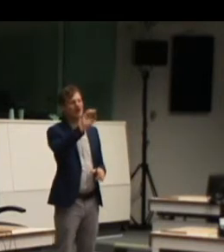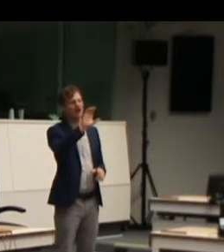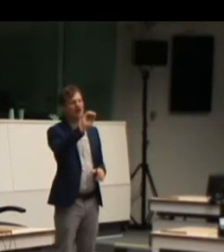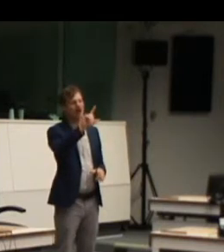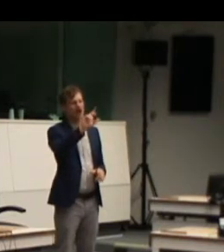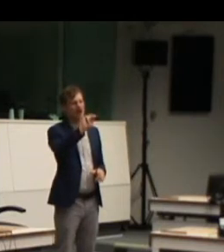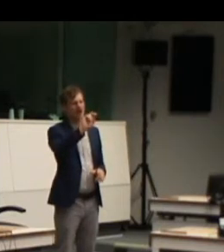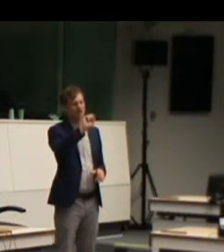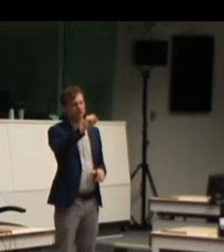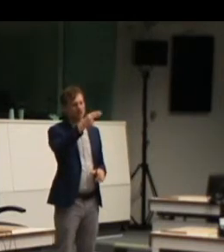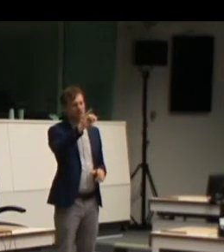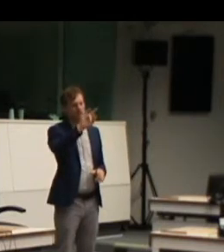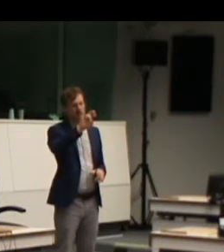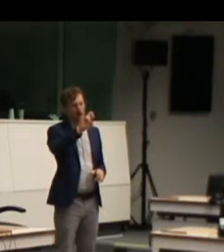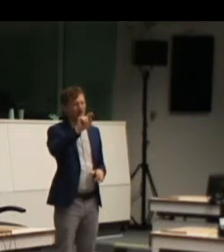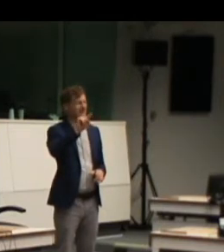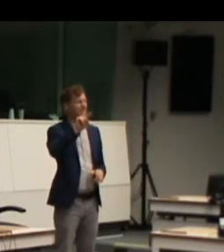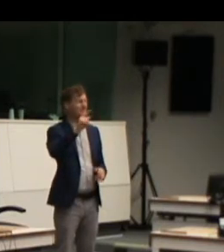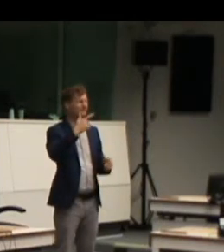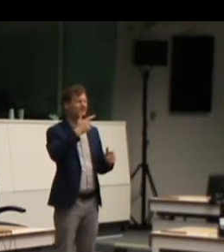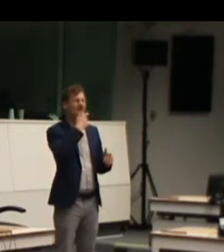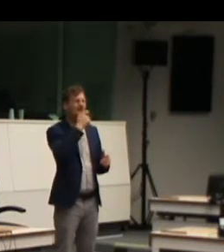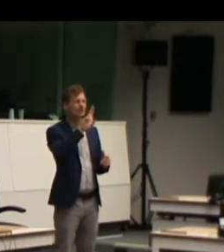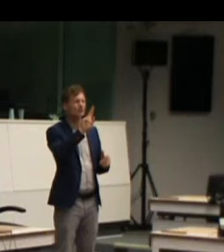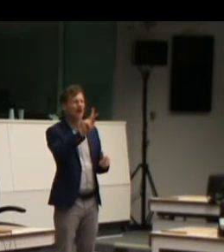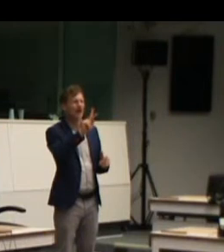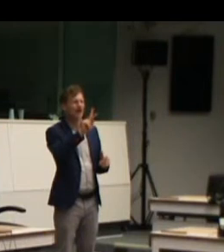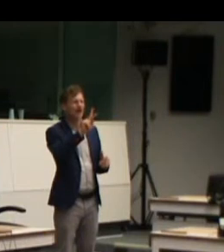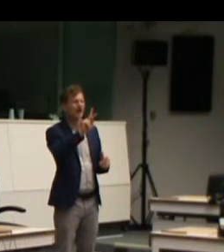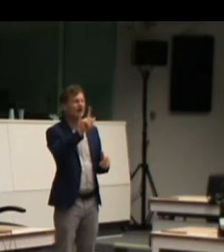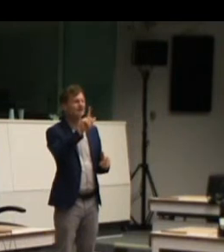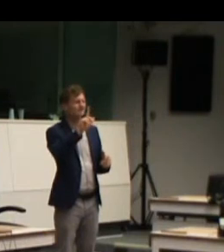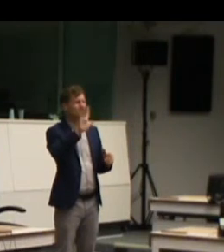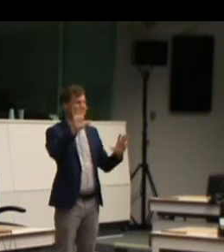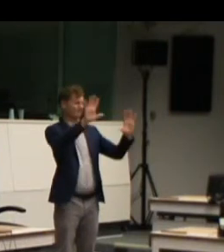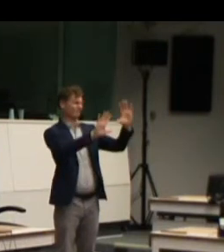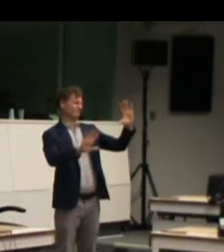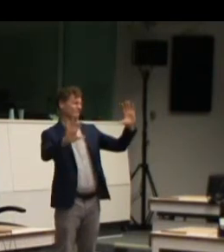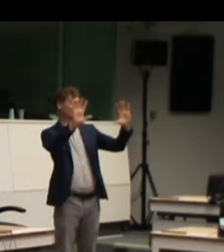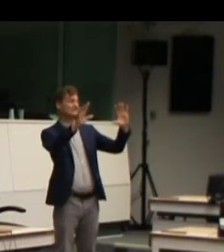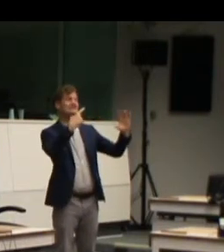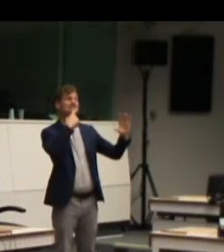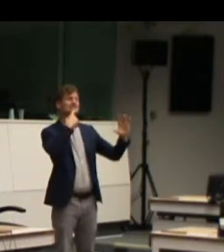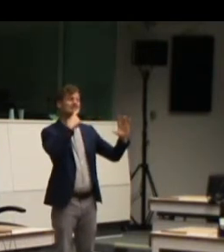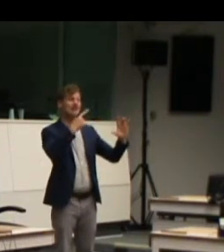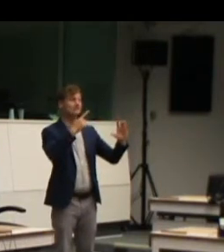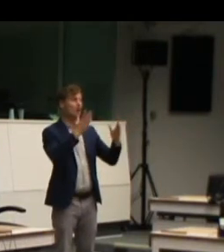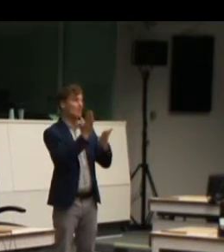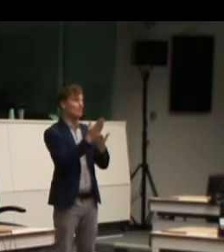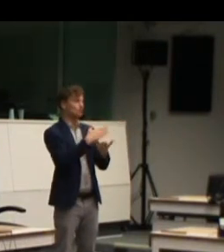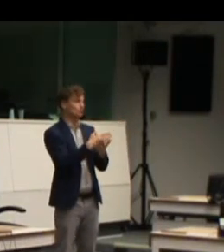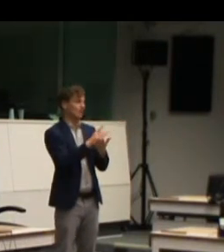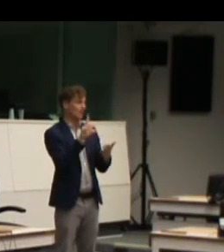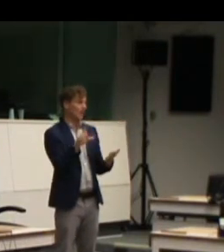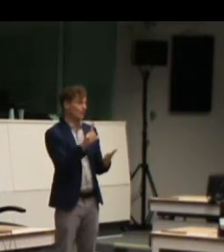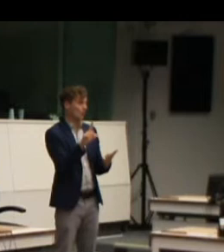discussion, they say that the budget for the libraries is 6 million. And they've got to cut that by a third. But actually,